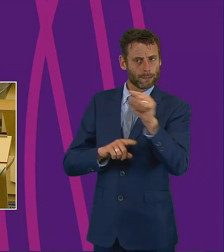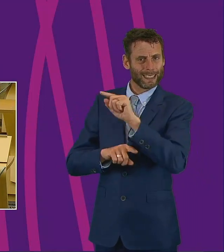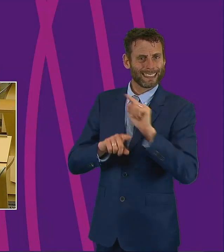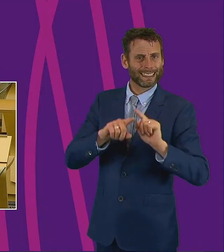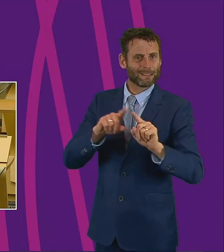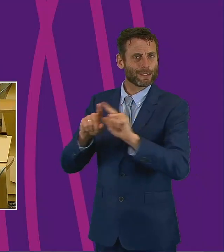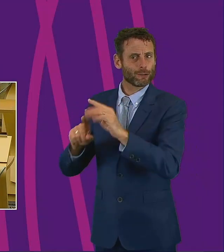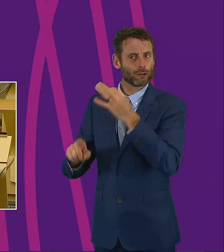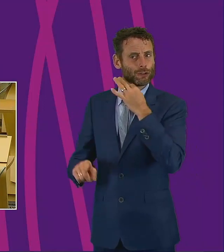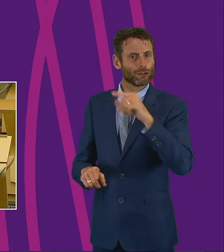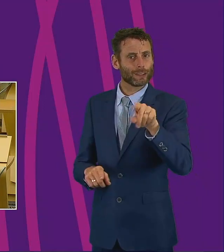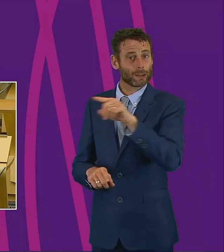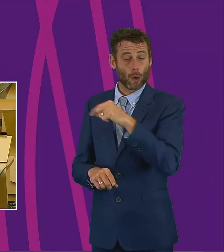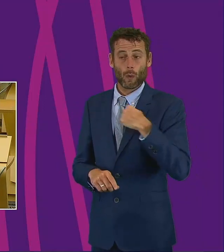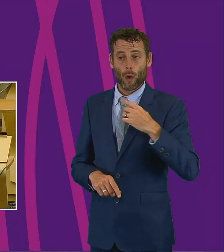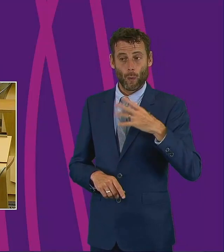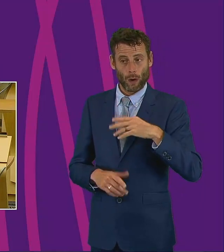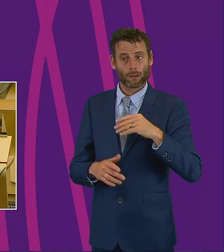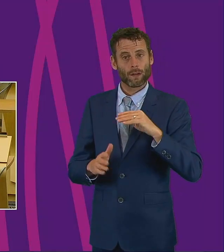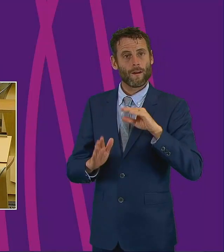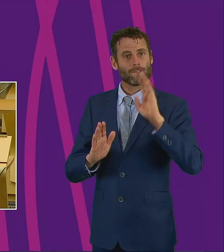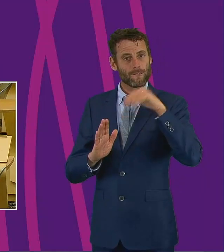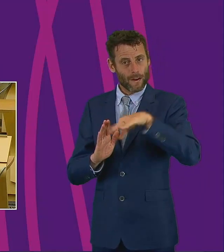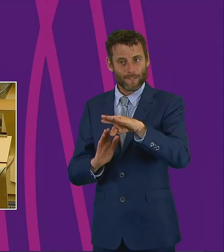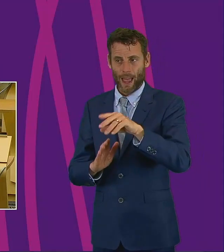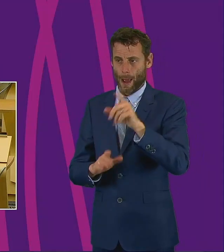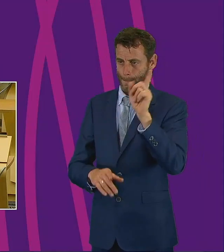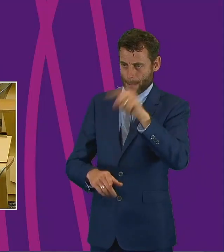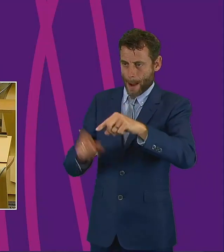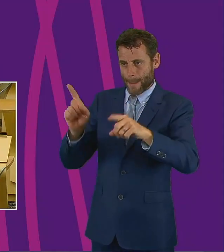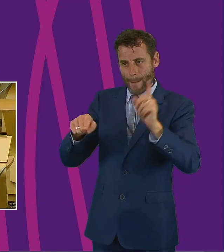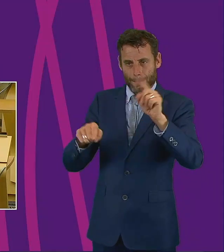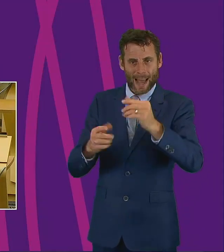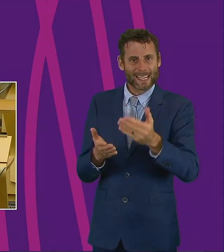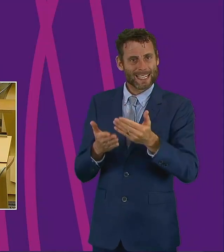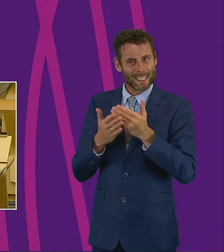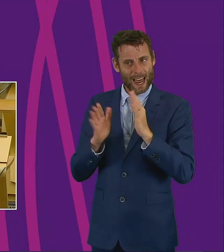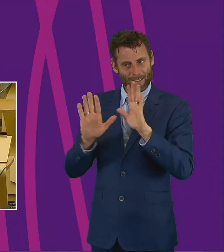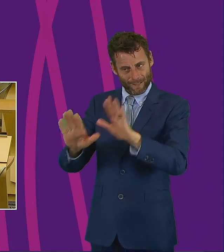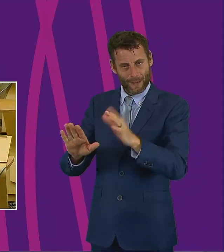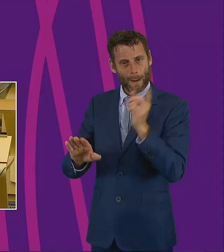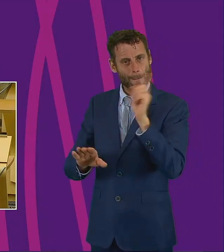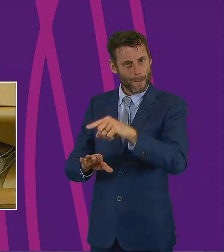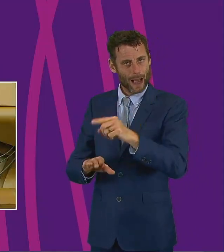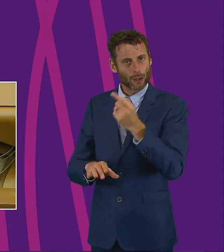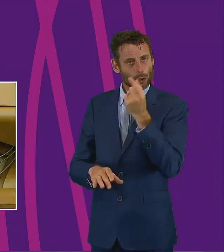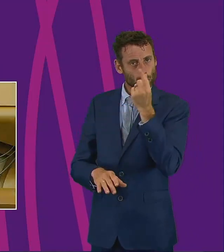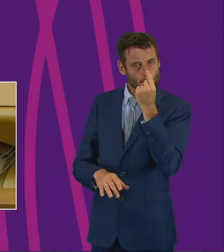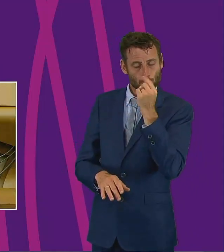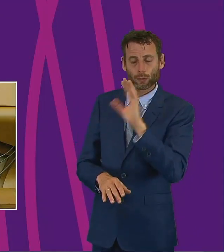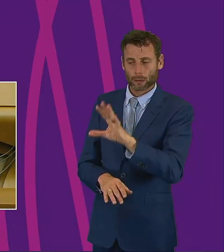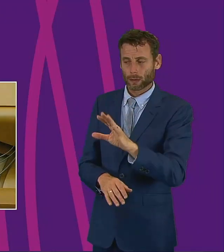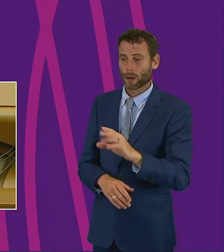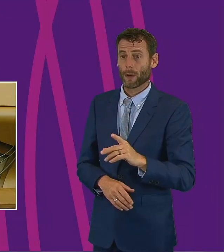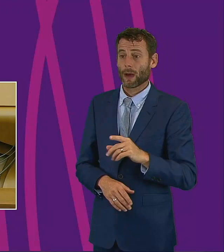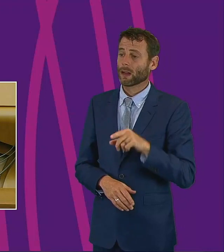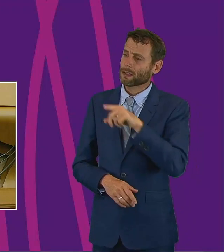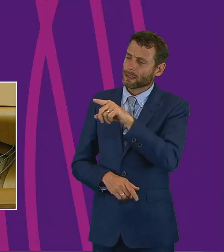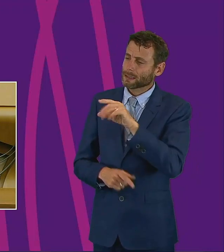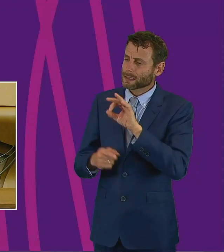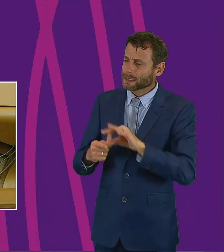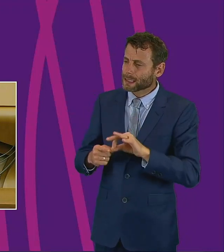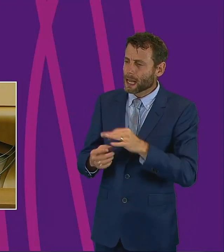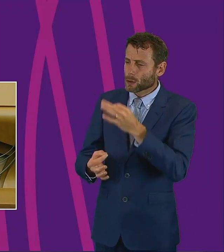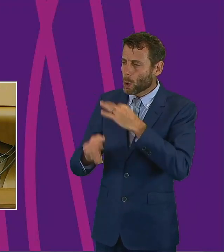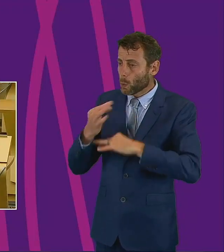can start to operate again as quickly and as safely as they can. Beyond that, in terms of some of the detail of his question, I'm happy to have that looked